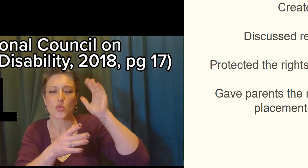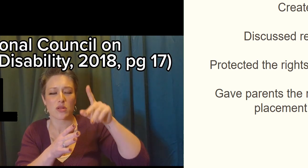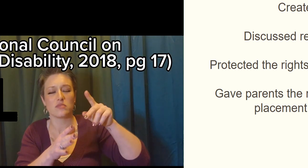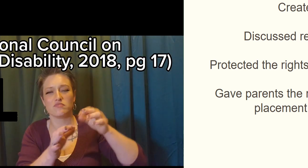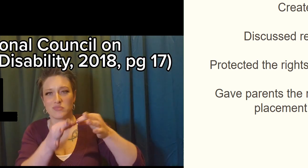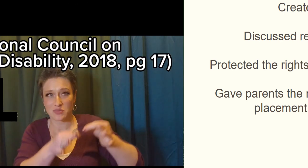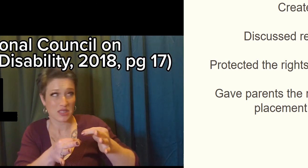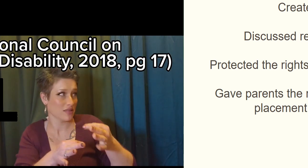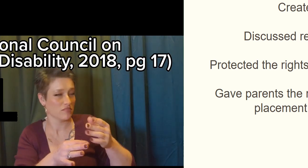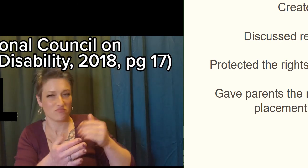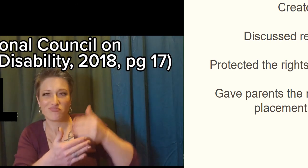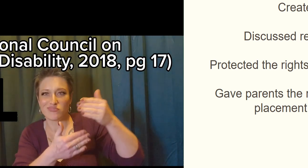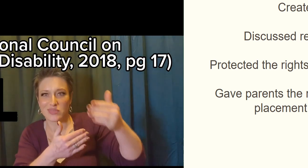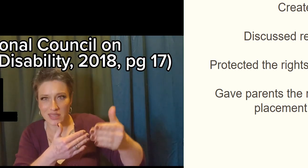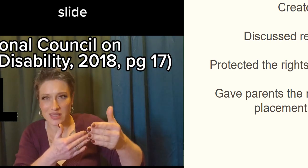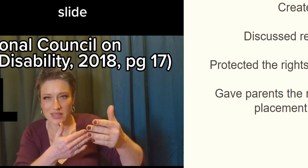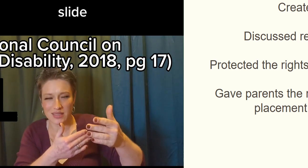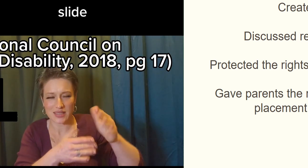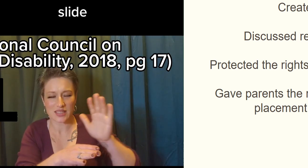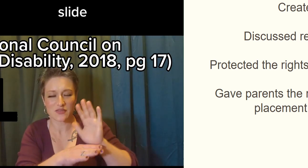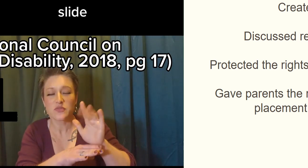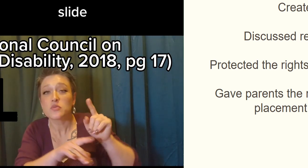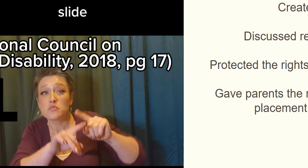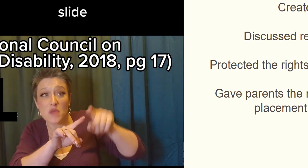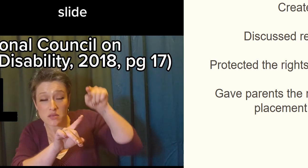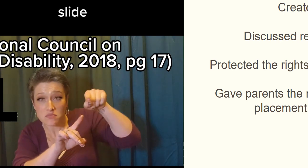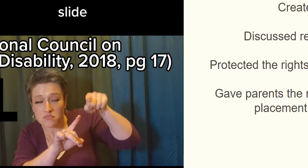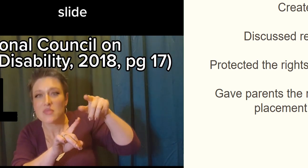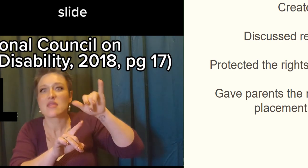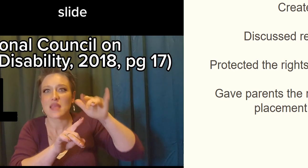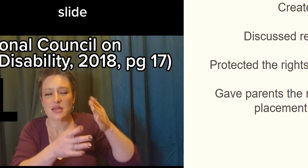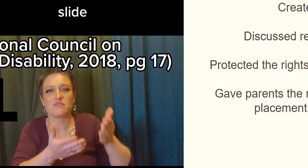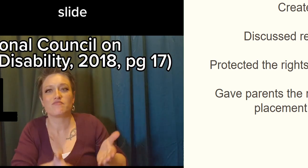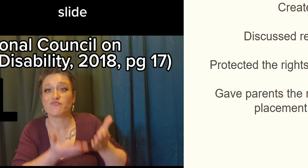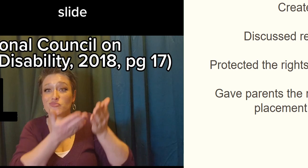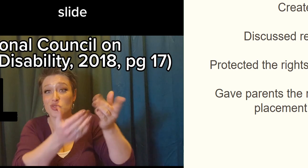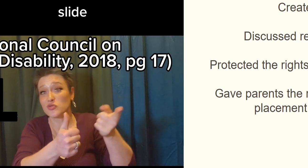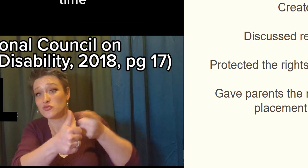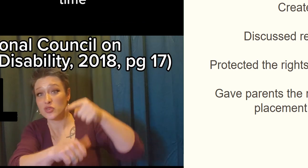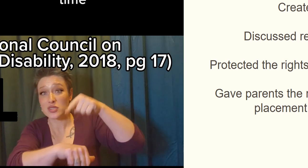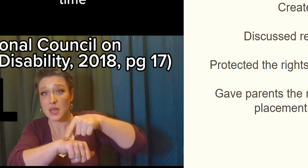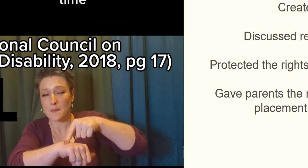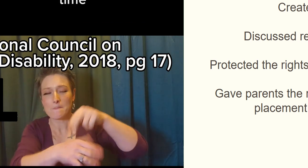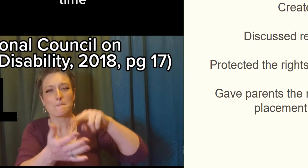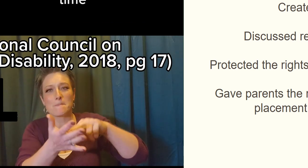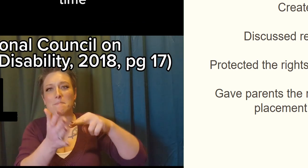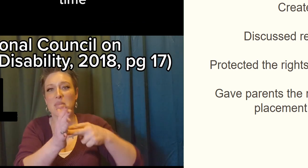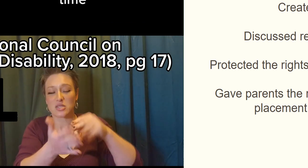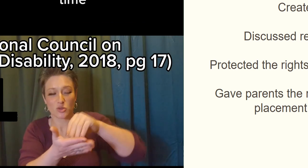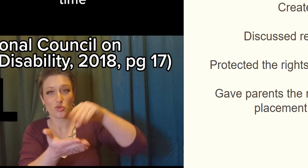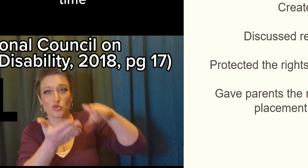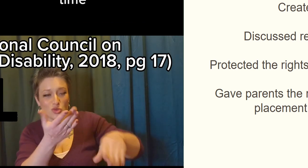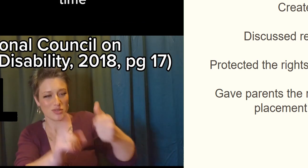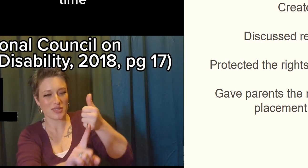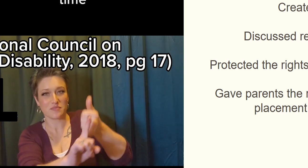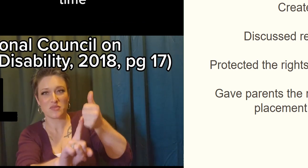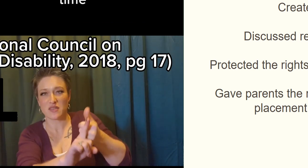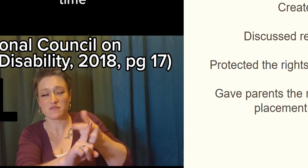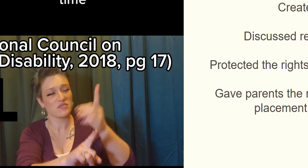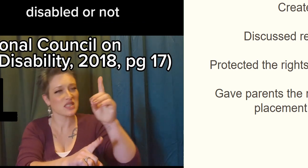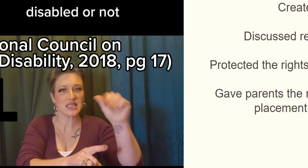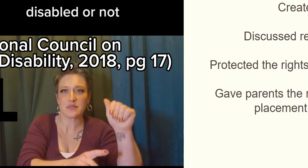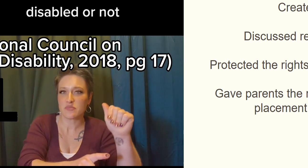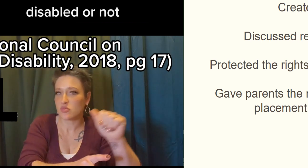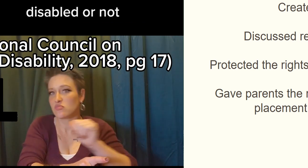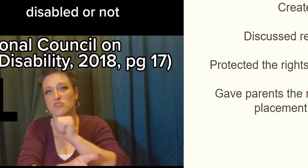it introduced FAPE. That we're going to explain in just a second in this next slide. But that offered, for the first time,